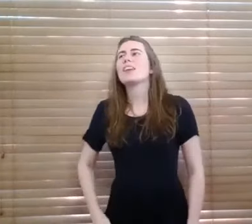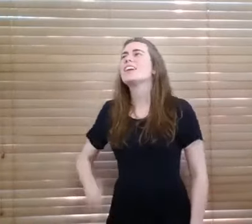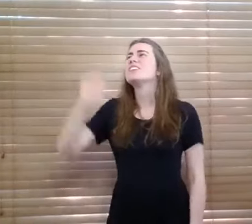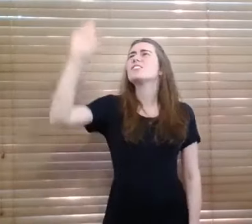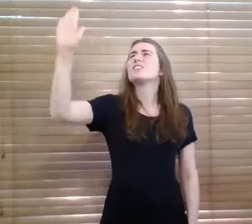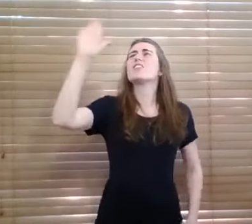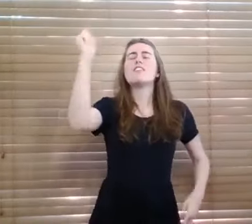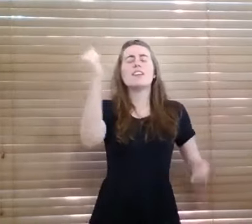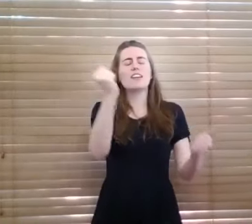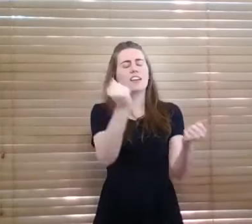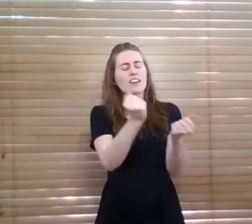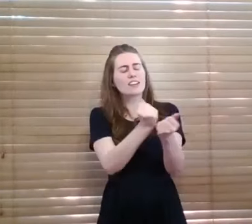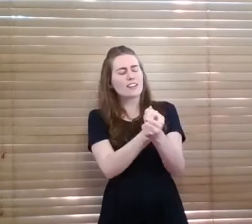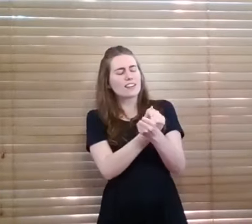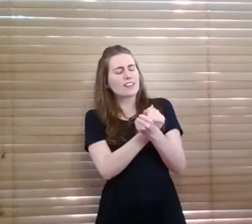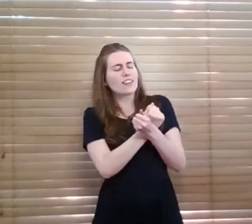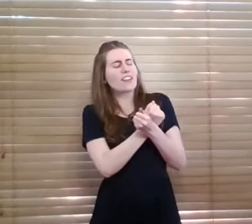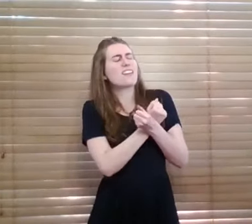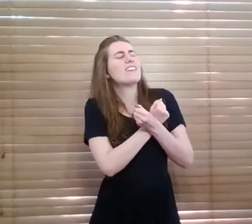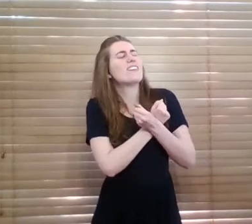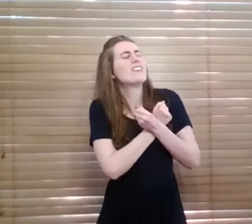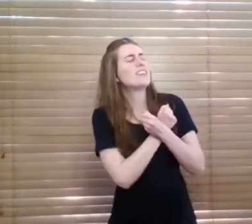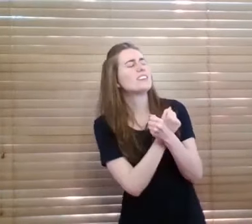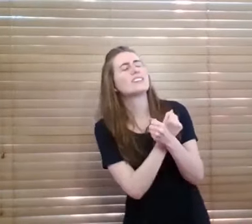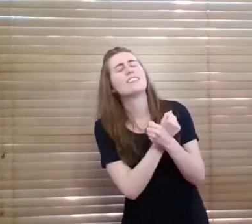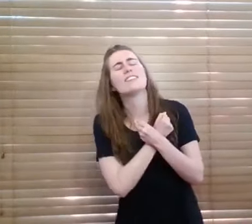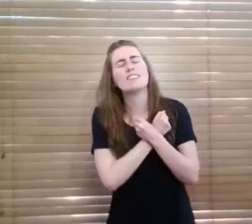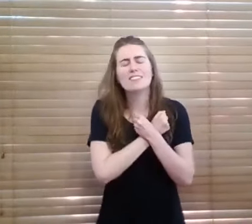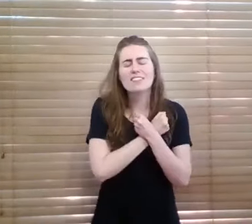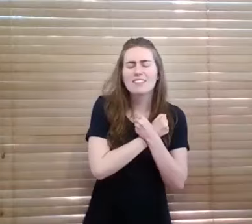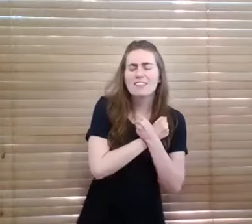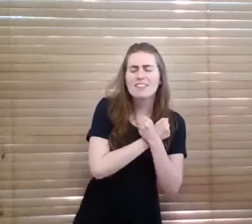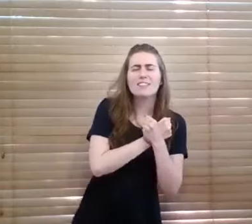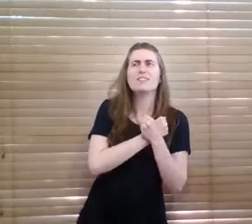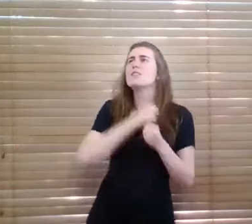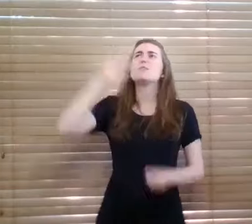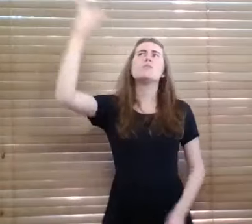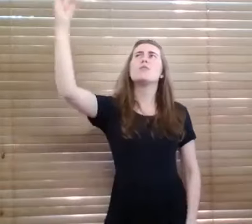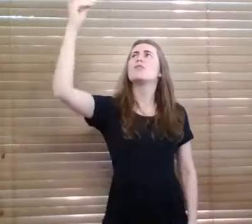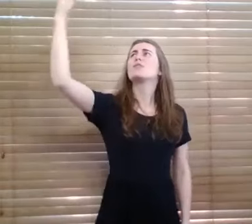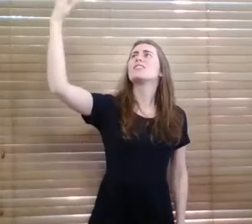Yes, Lord, pour